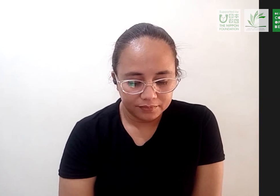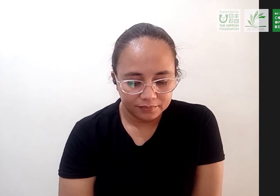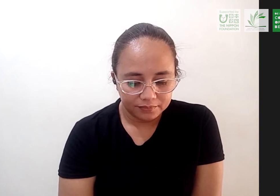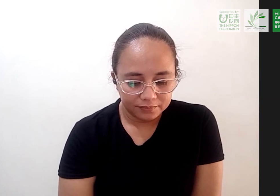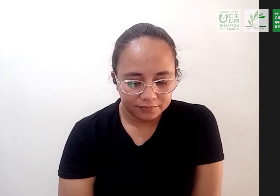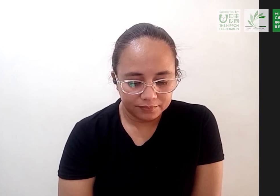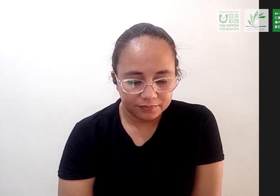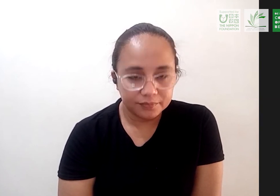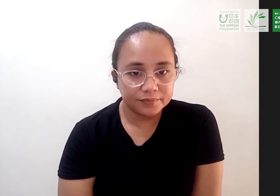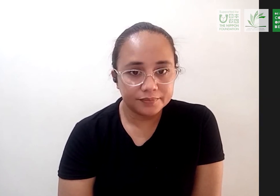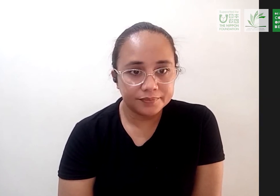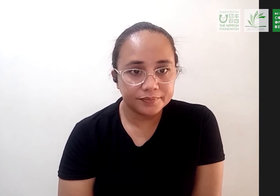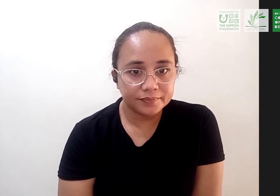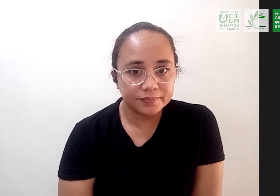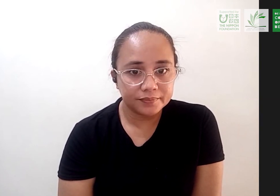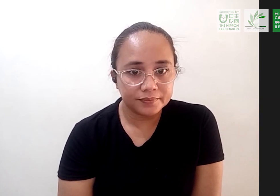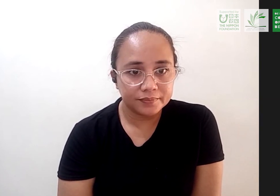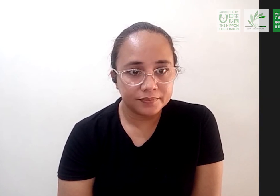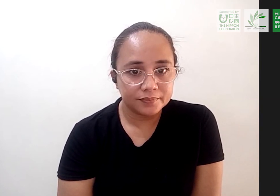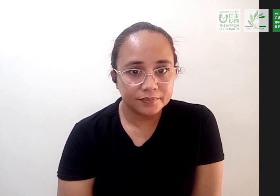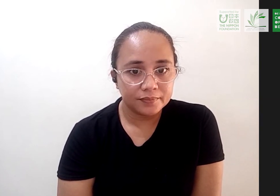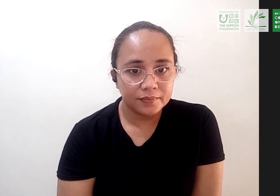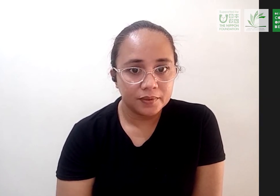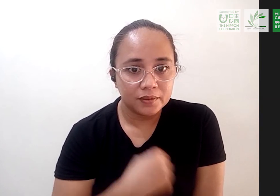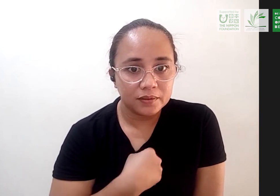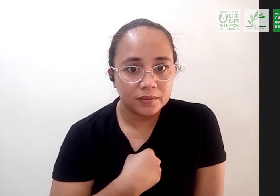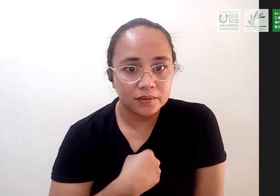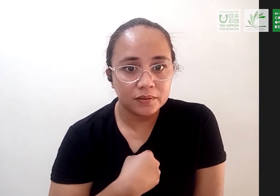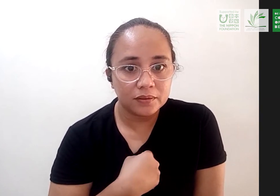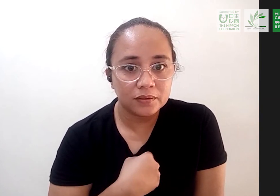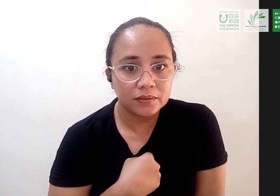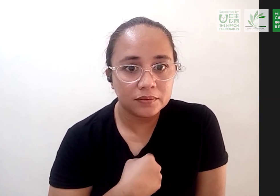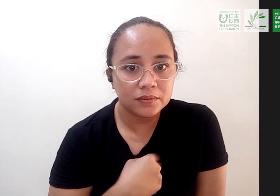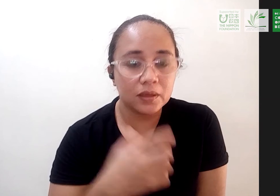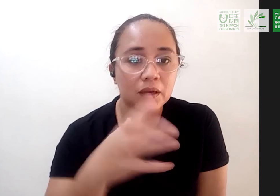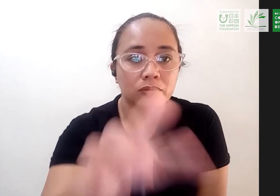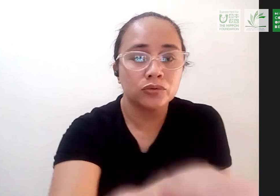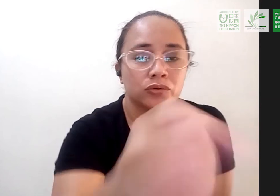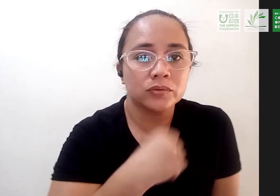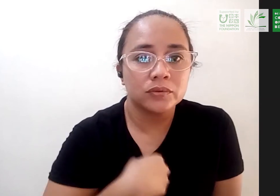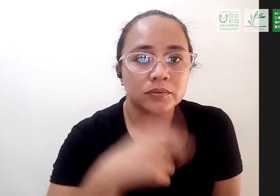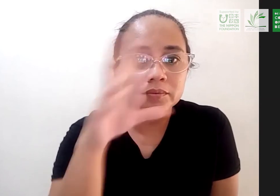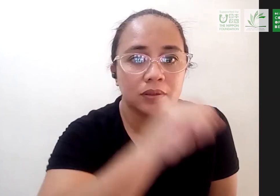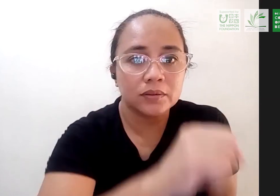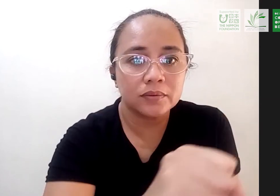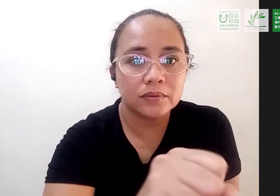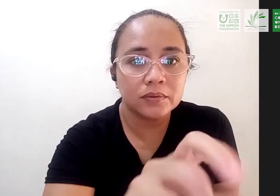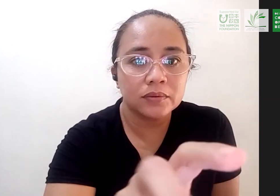Amber, this is 3. Peeps is asking you if it's 3 or 4.